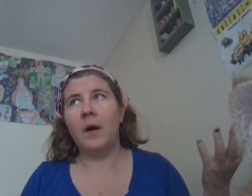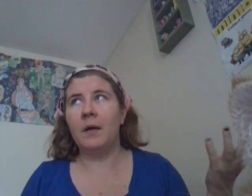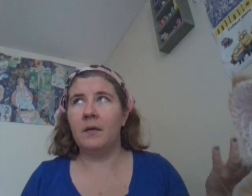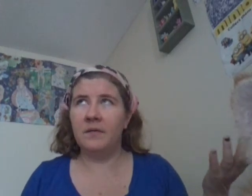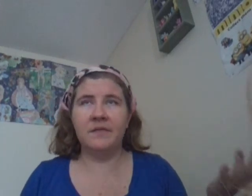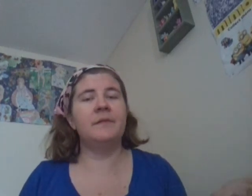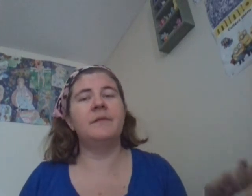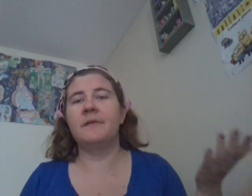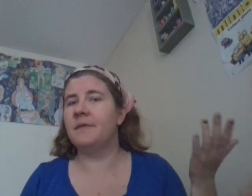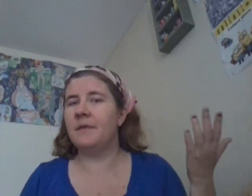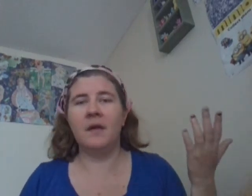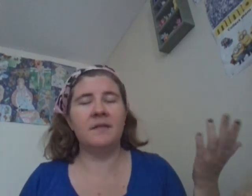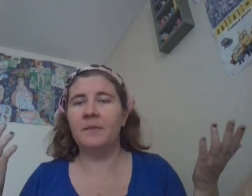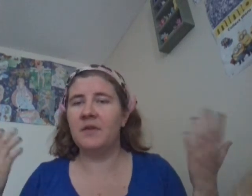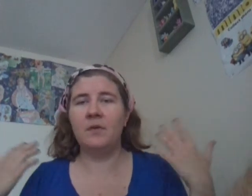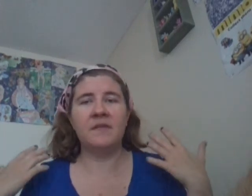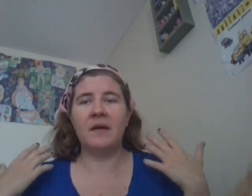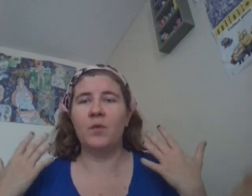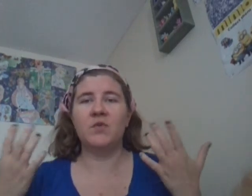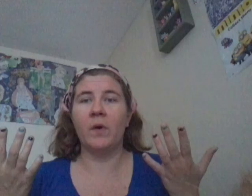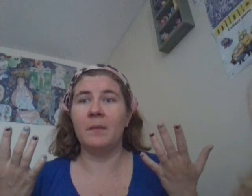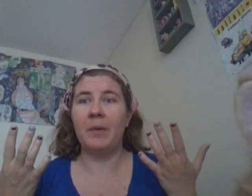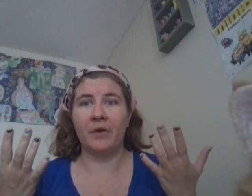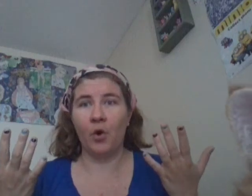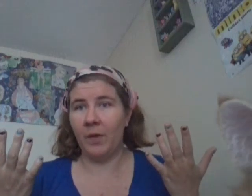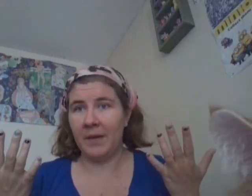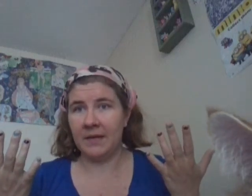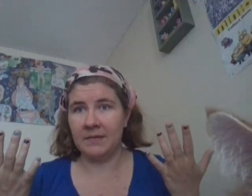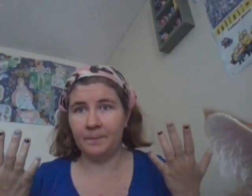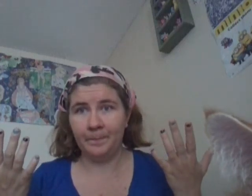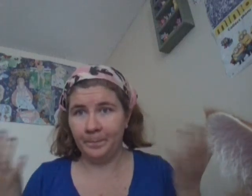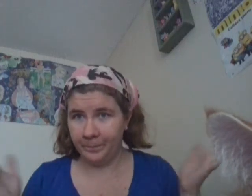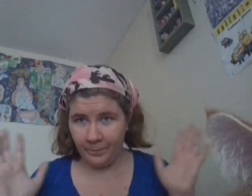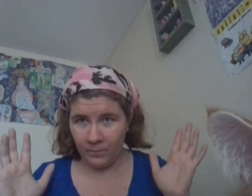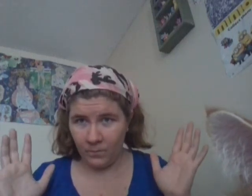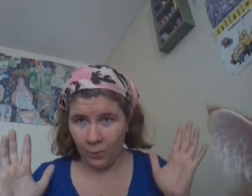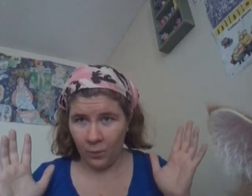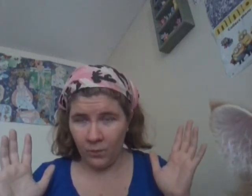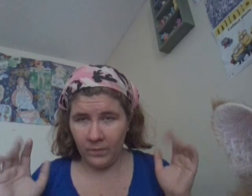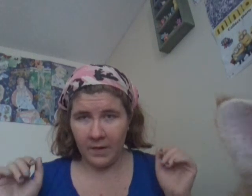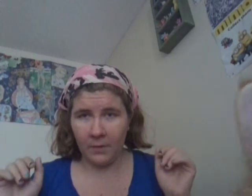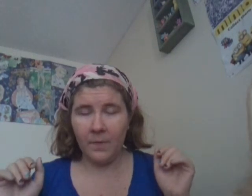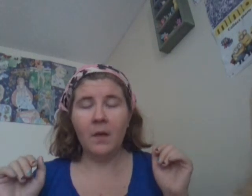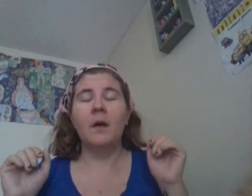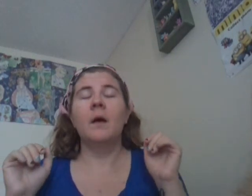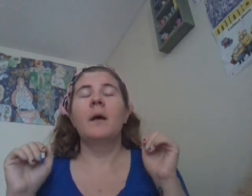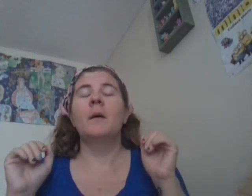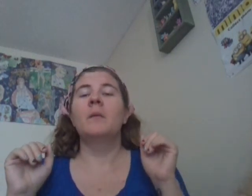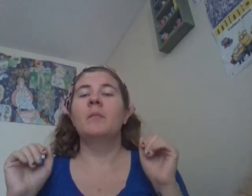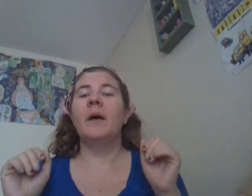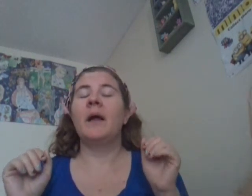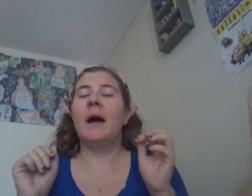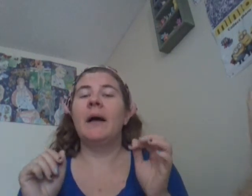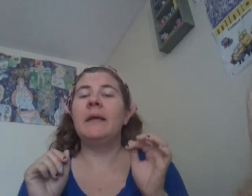it's up to you to decide which one is a better coping mechanism. You know. But I